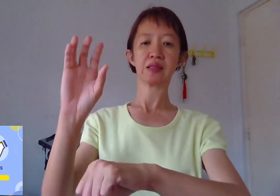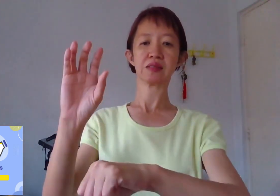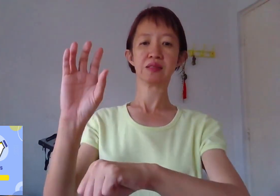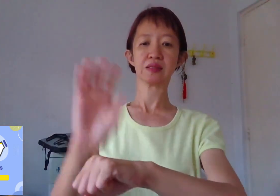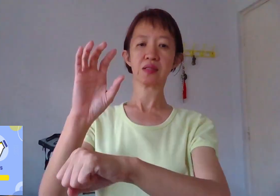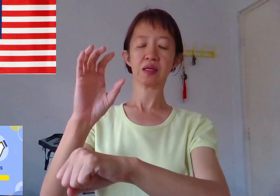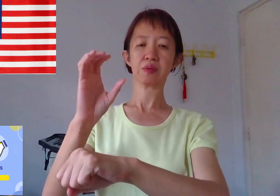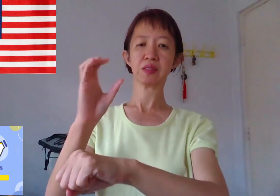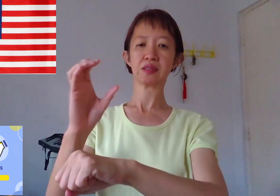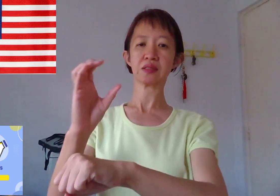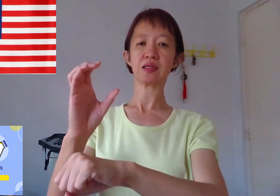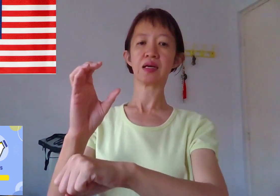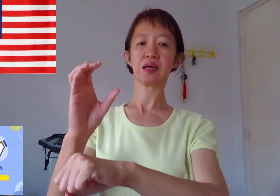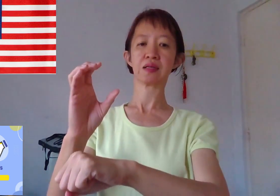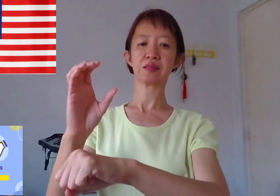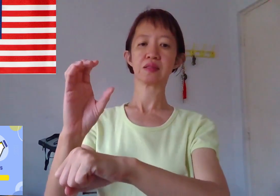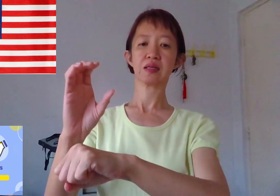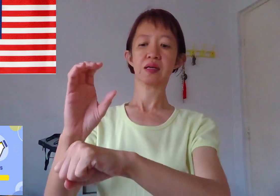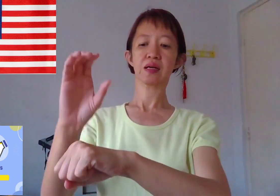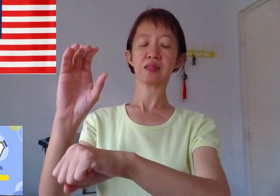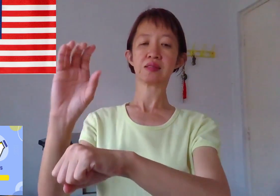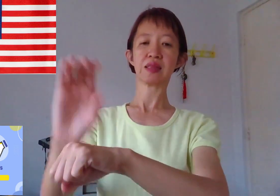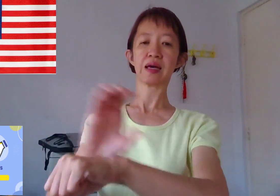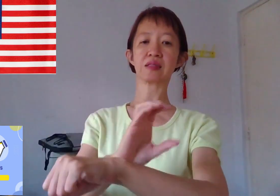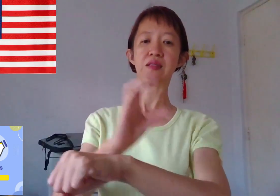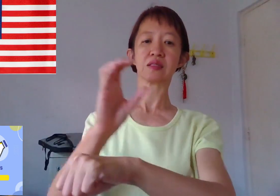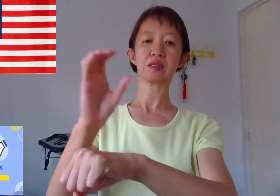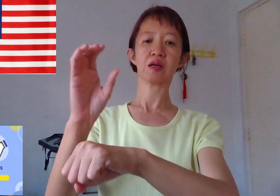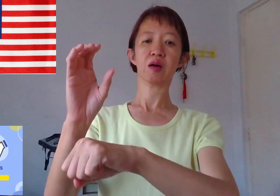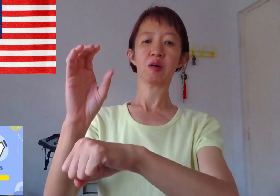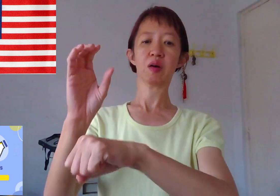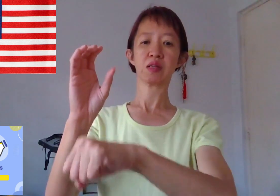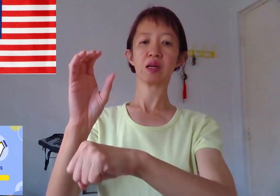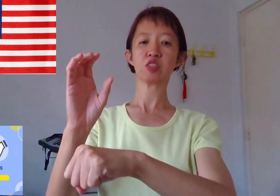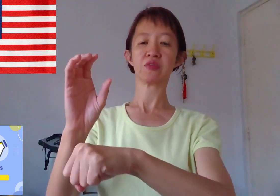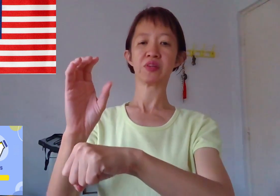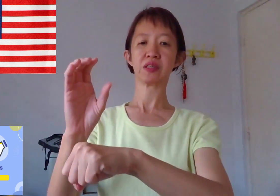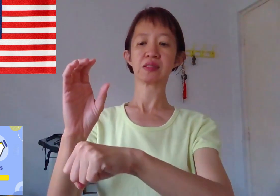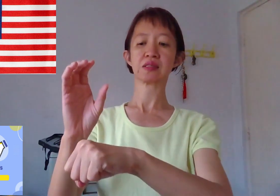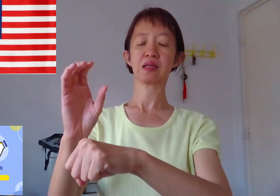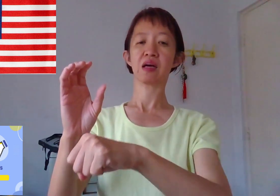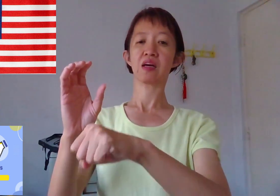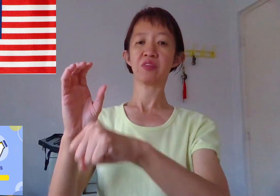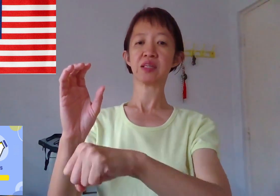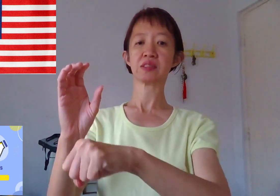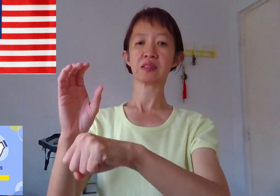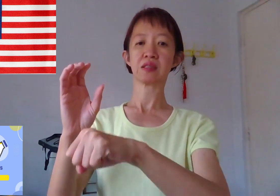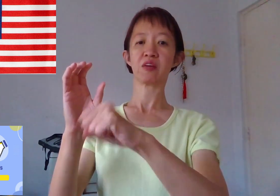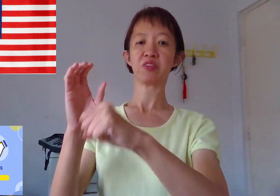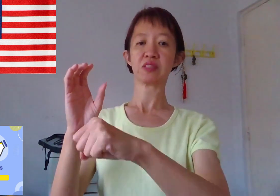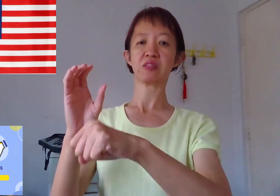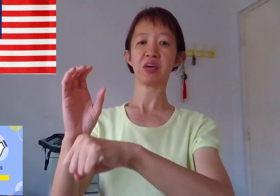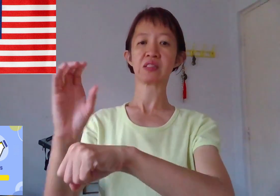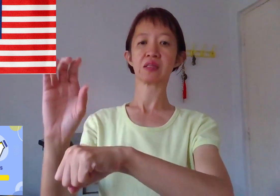signed, it's a C hand and then sliding on a closed fist, the face is facing